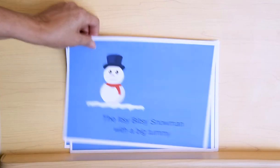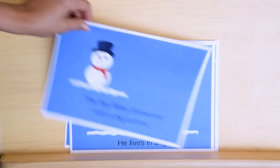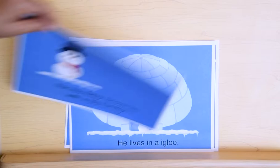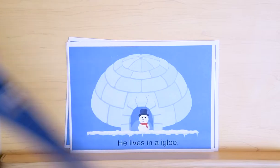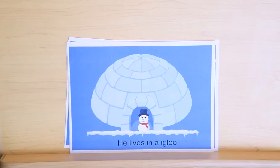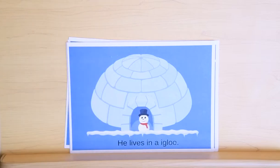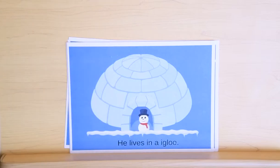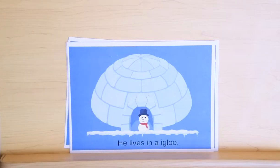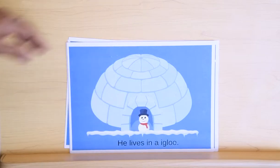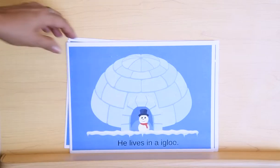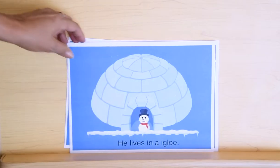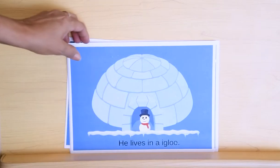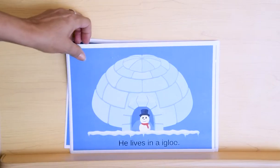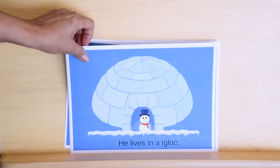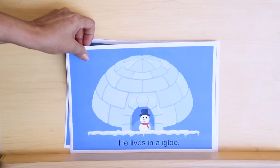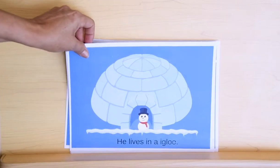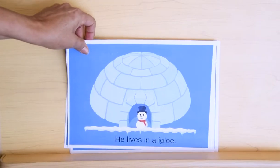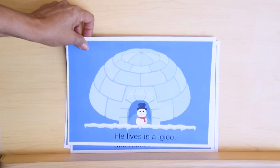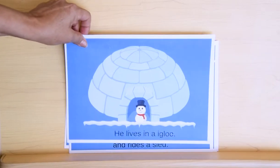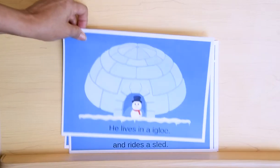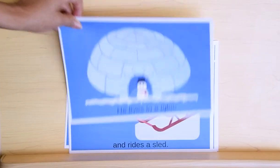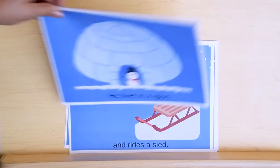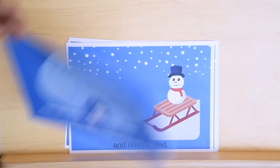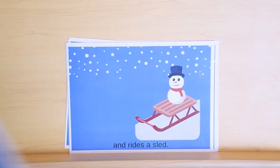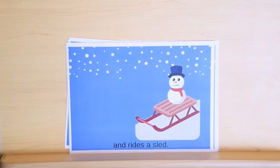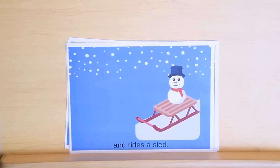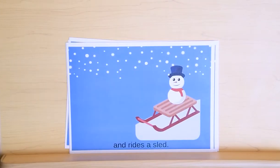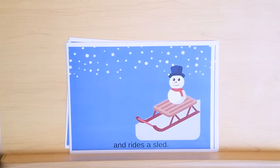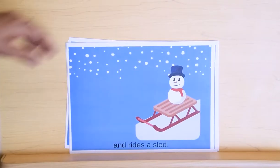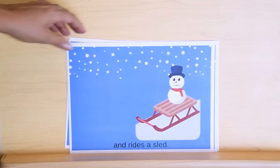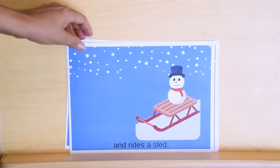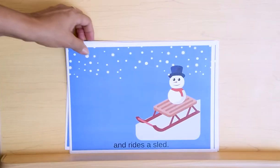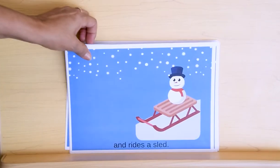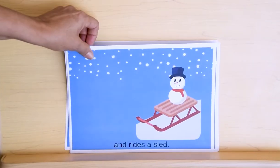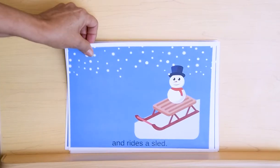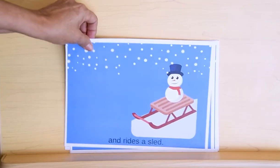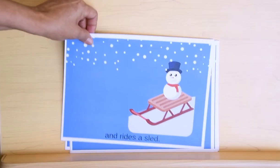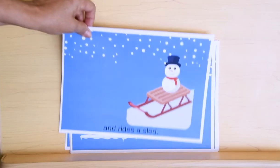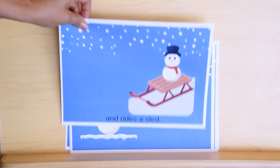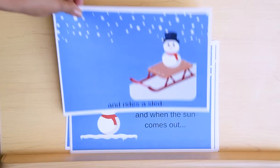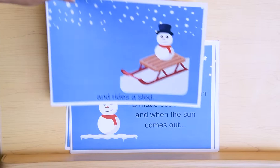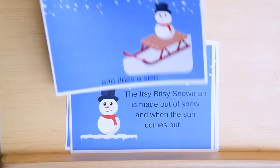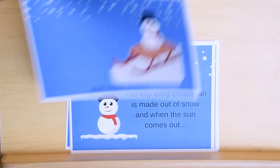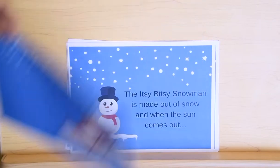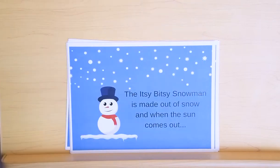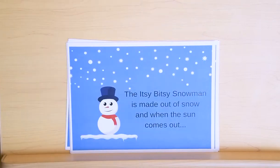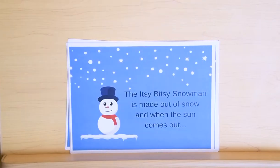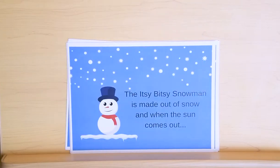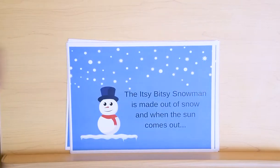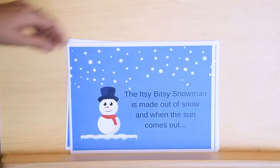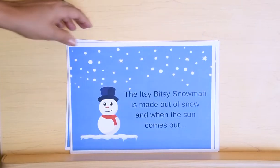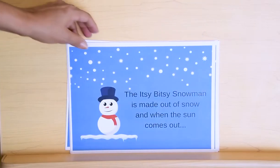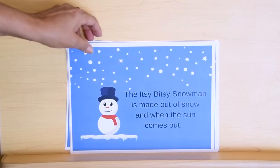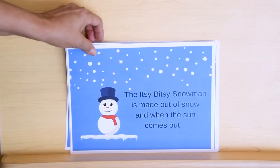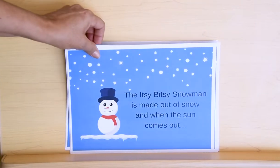tummy. He lives in an igloo and rides a sled. The itsy